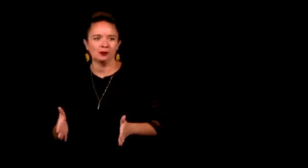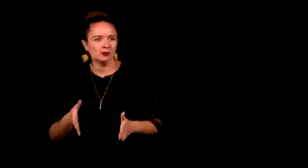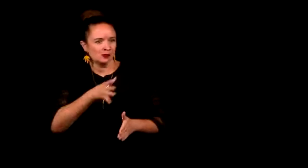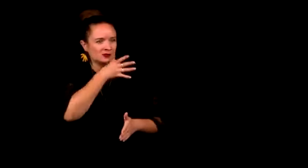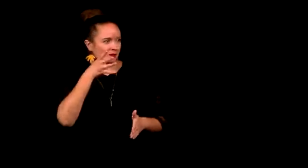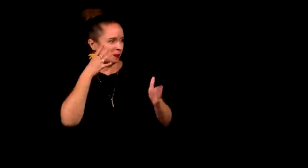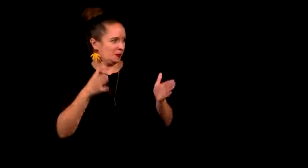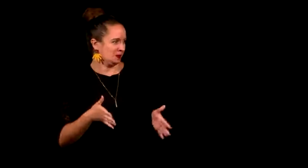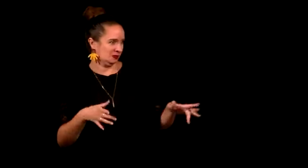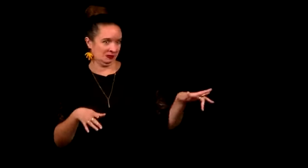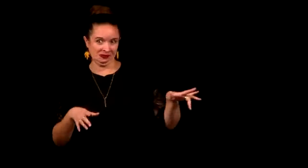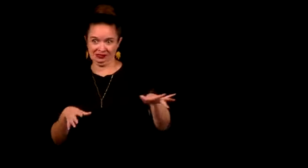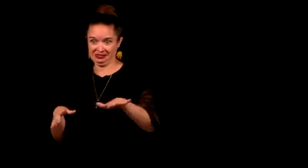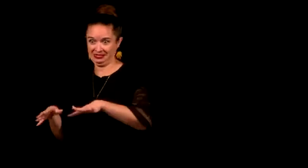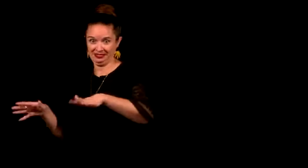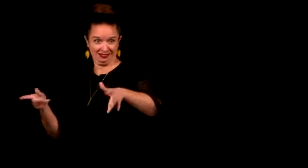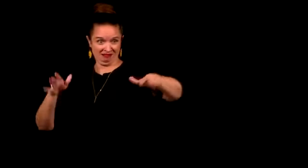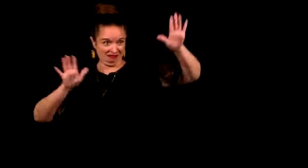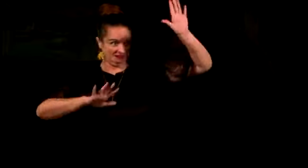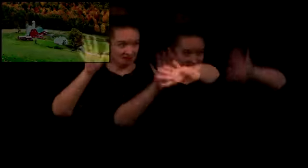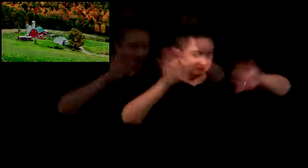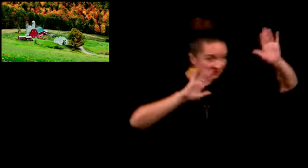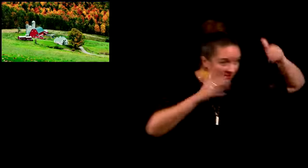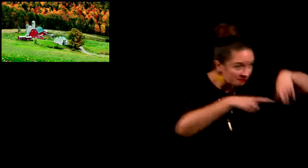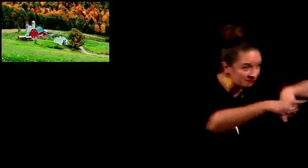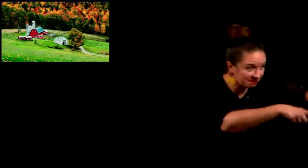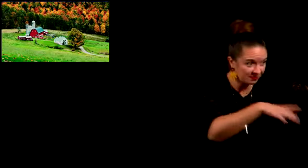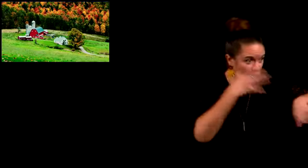How many of you are farmers or have been on farms before?